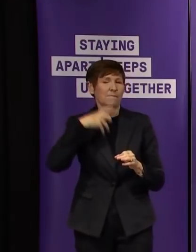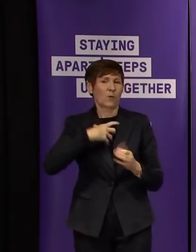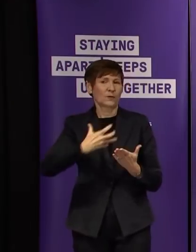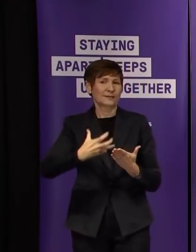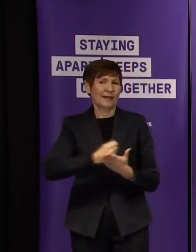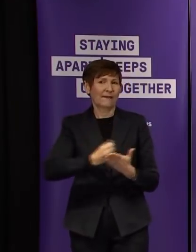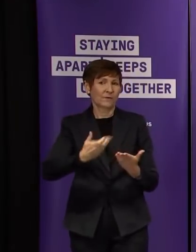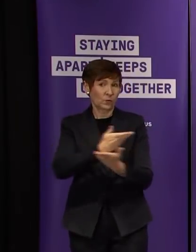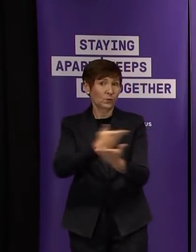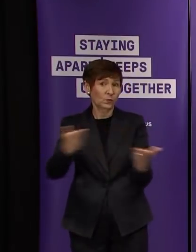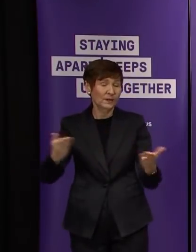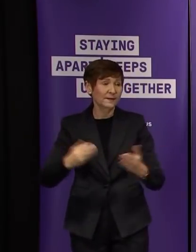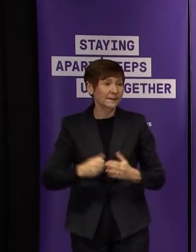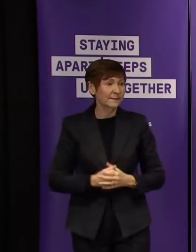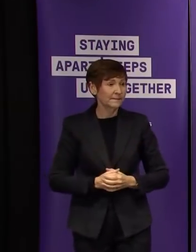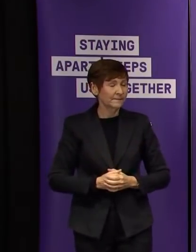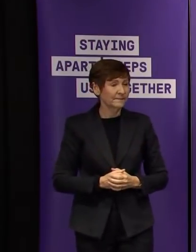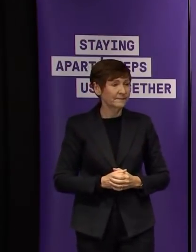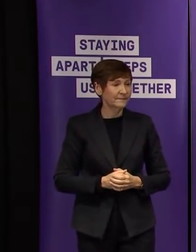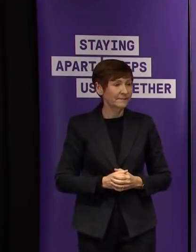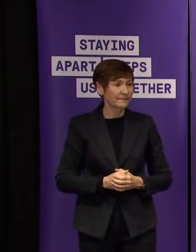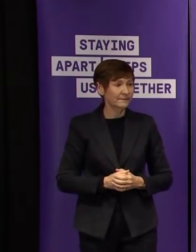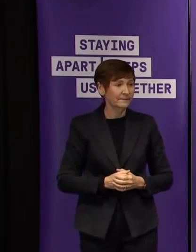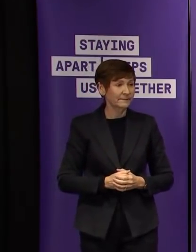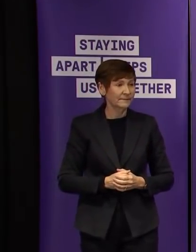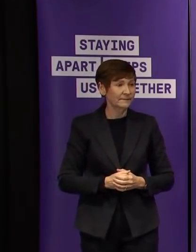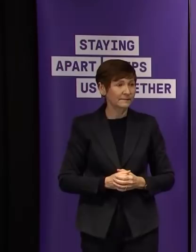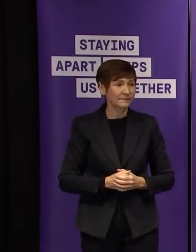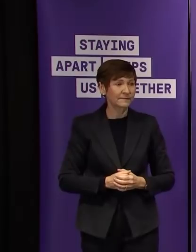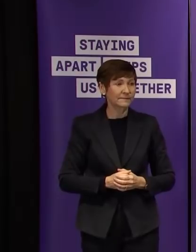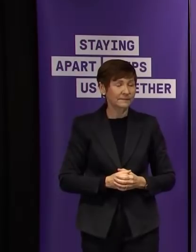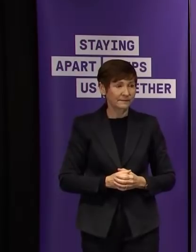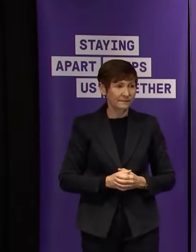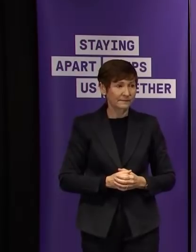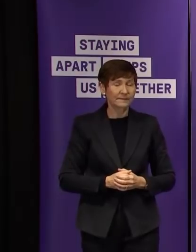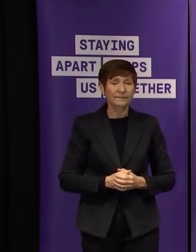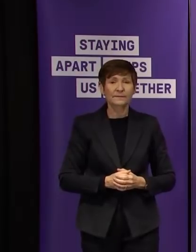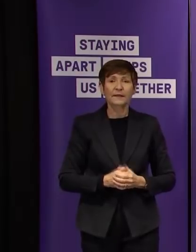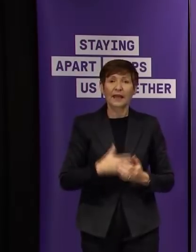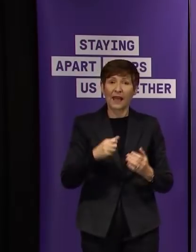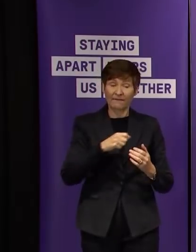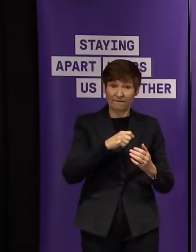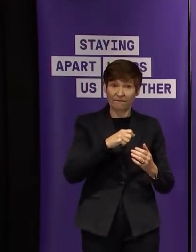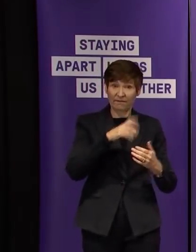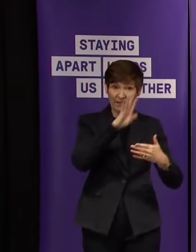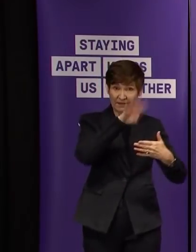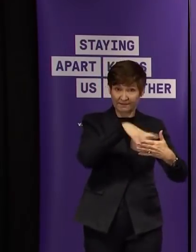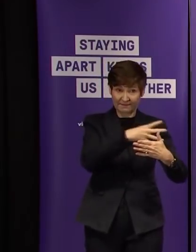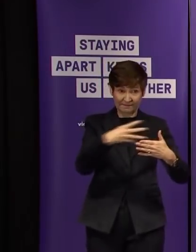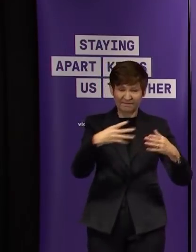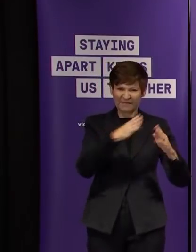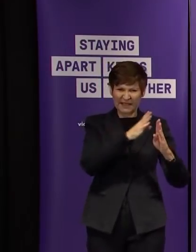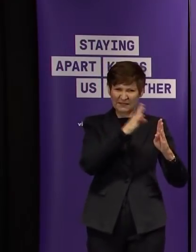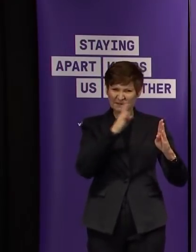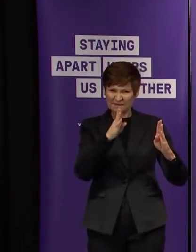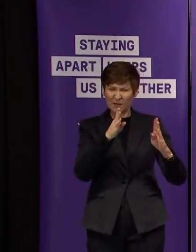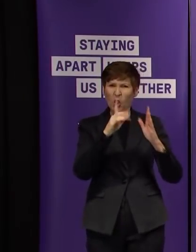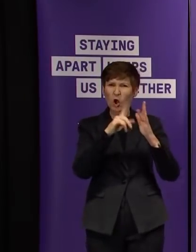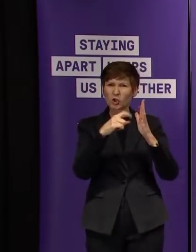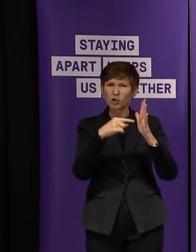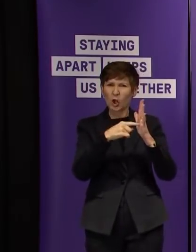meet the thresholds before October 26 and November 23, the dates of some of the steps, is there a case for